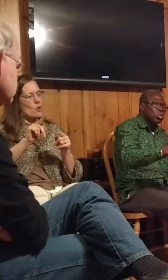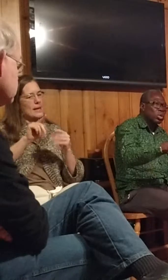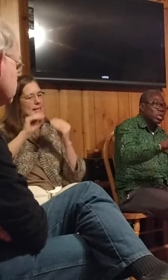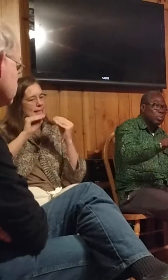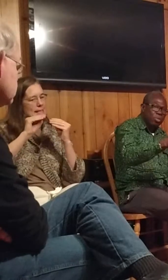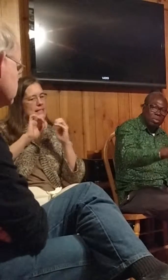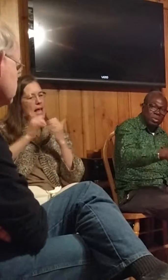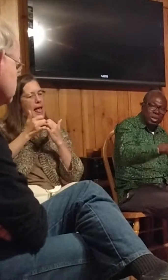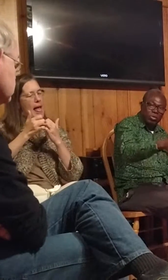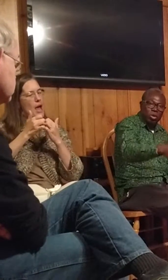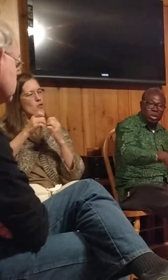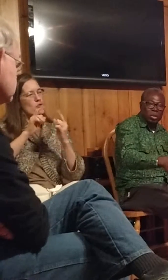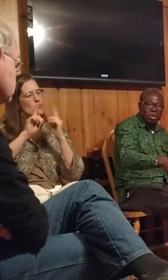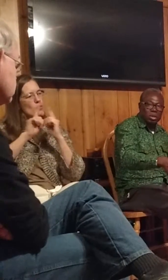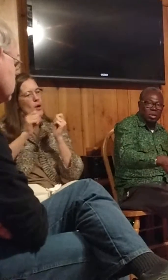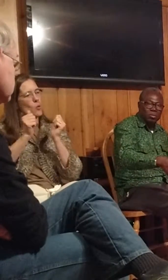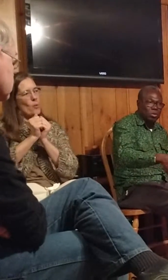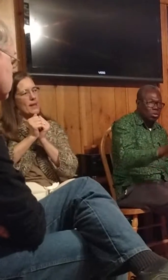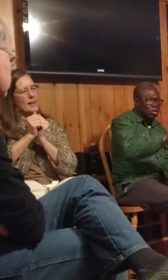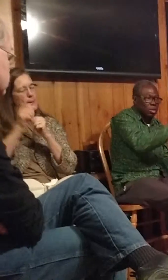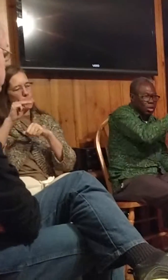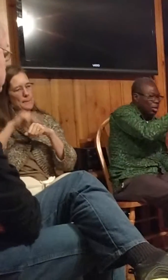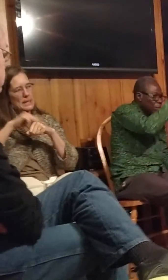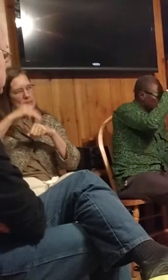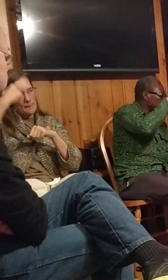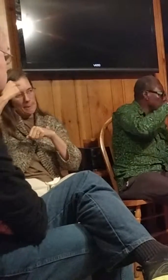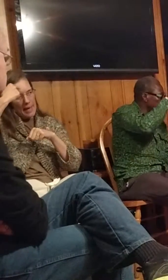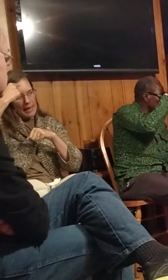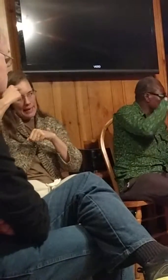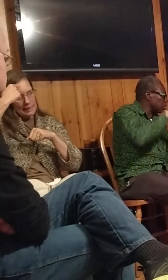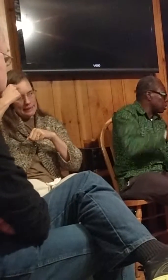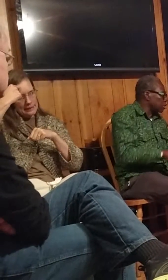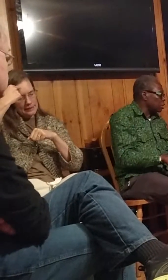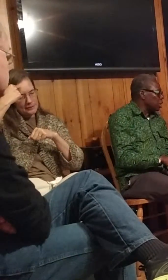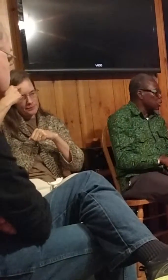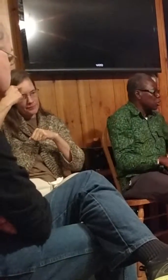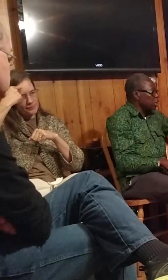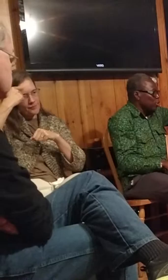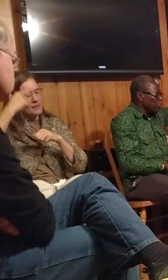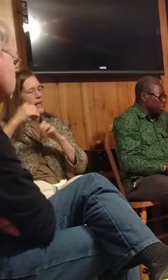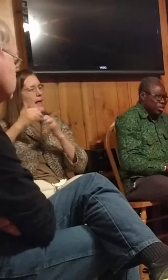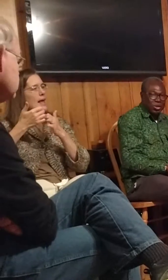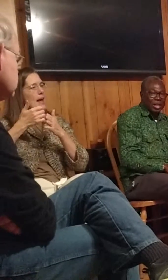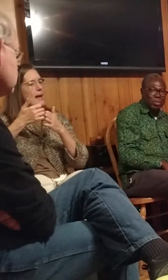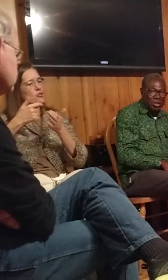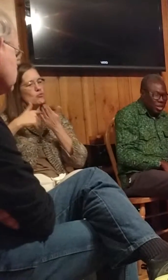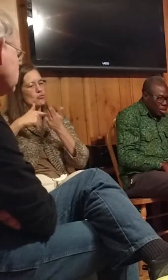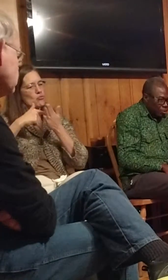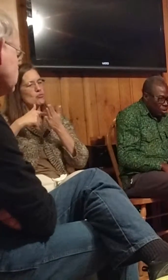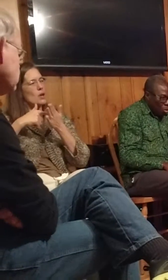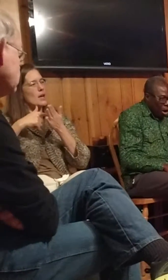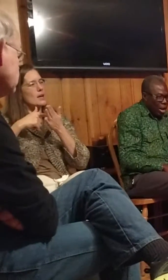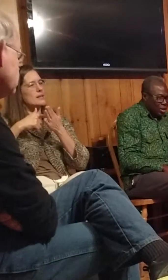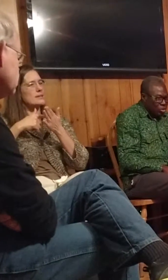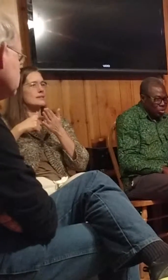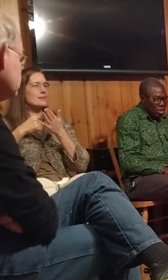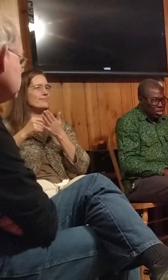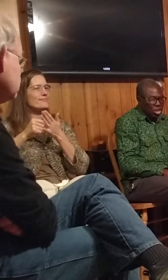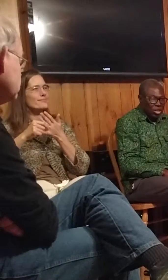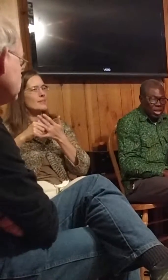to the problem, the difficulties, not about the histories of this or that, but